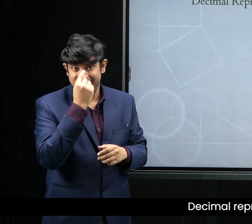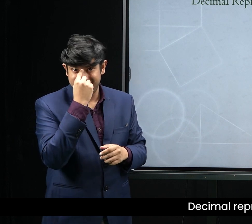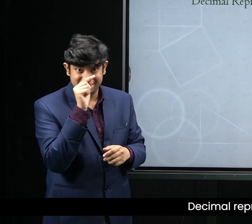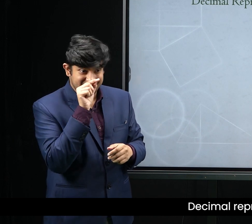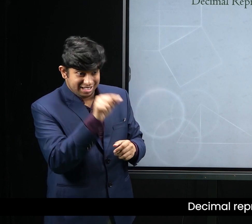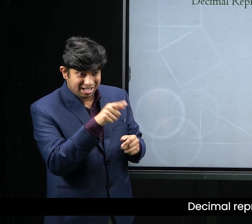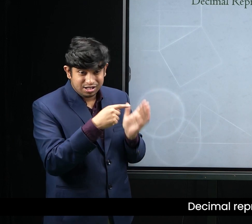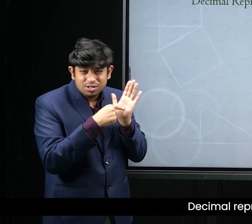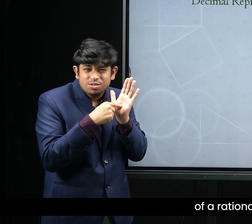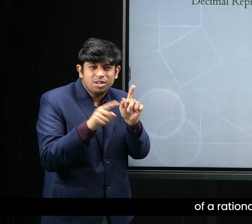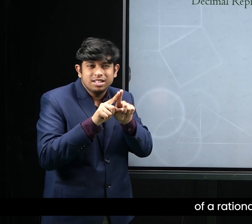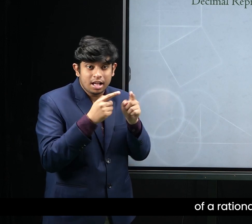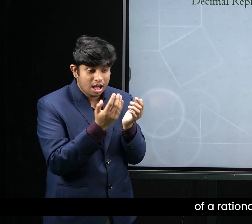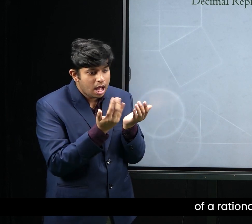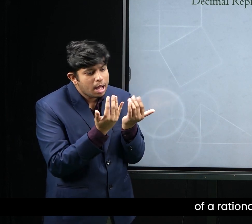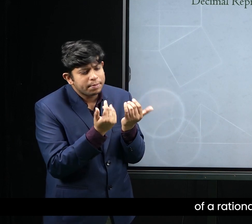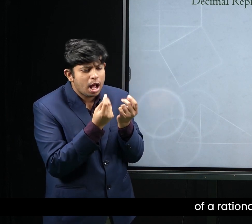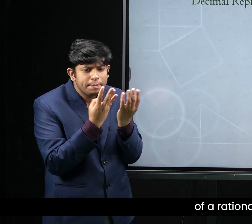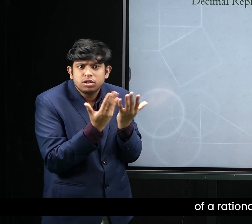Decimal representation of a rational number.